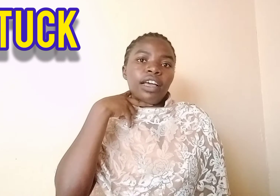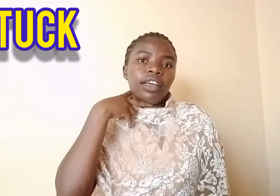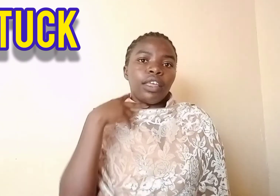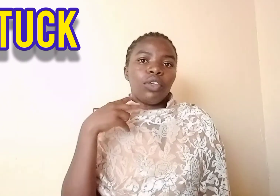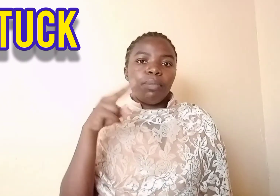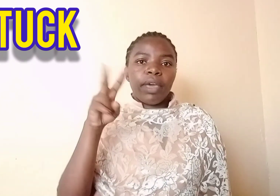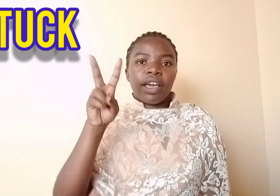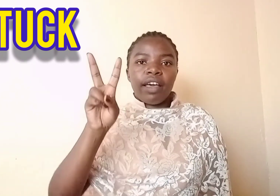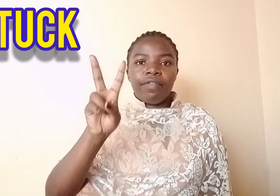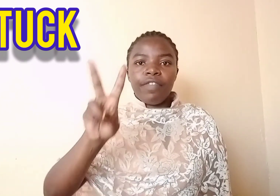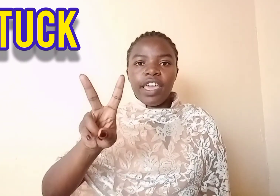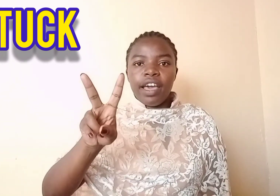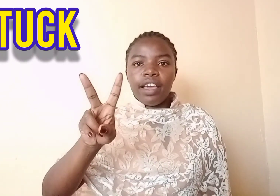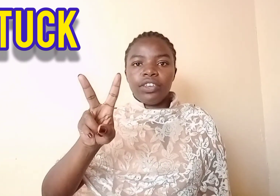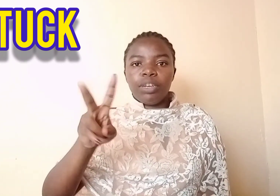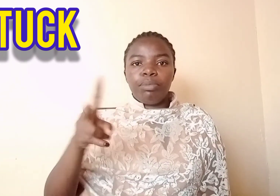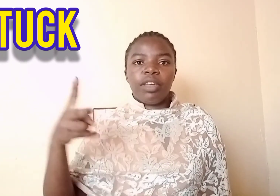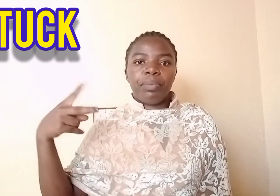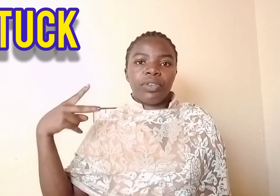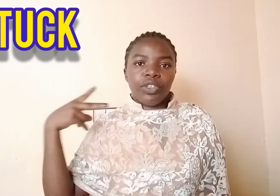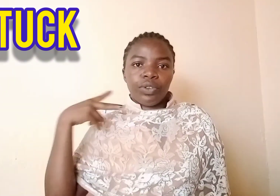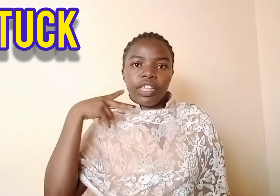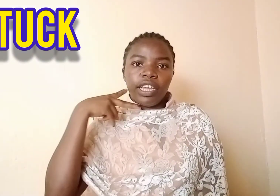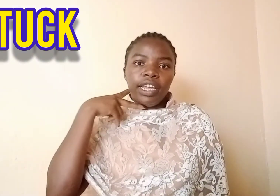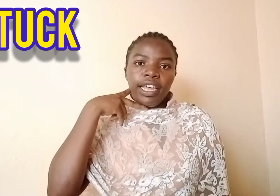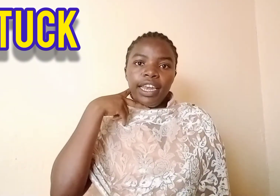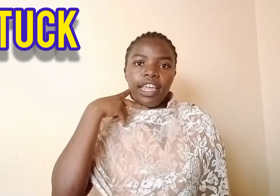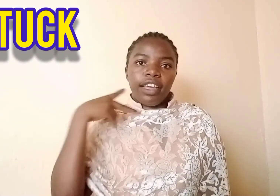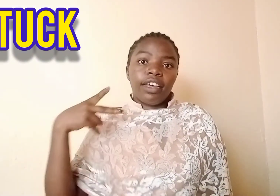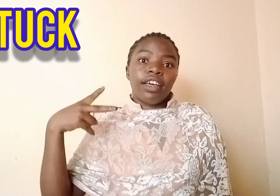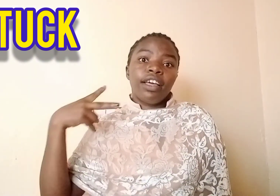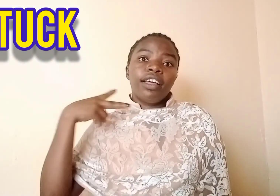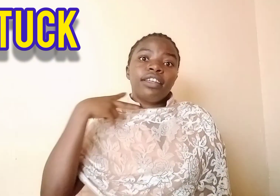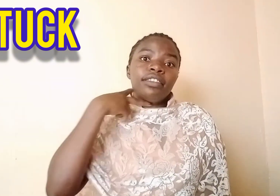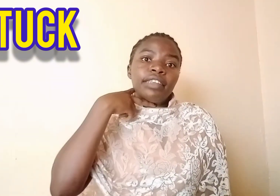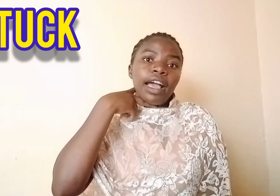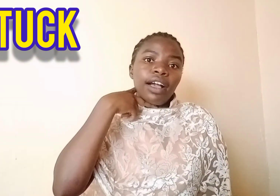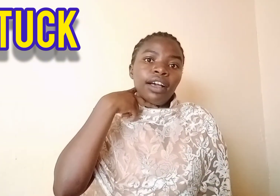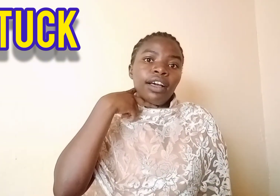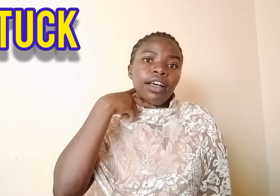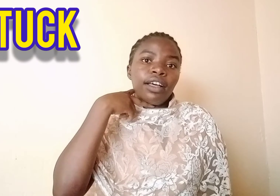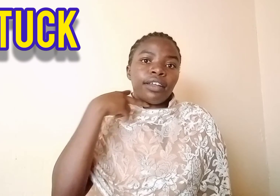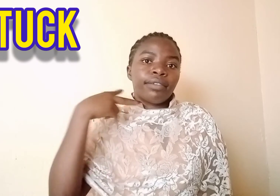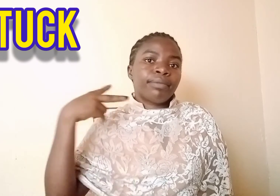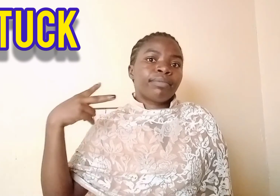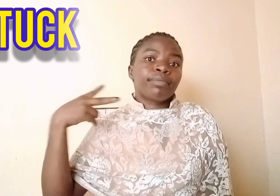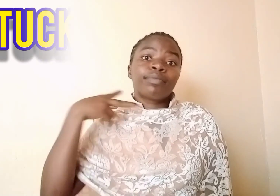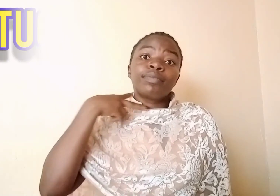Stuck. You make a V hand shape, then put it on the neck. Stuck.